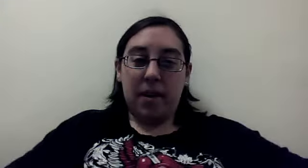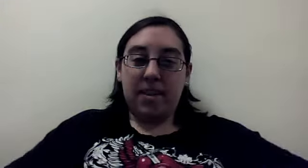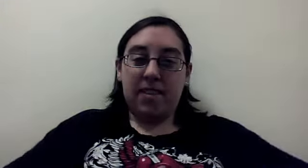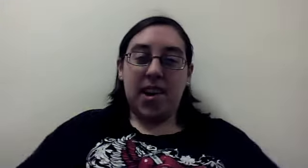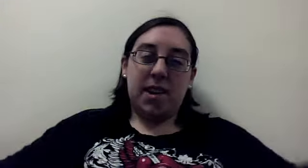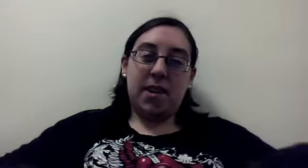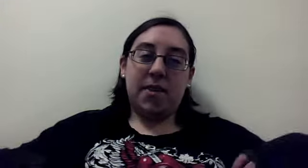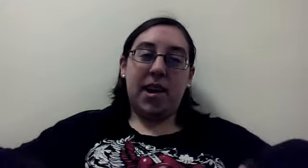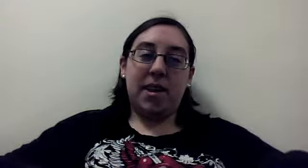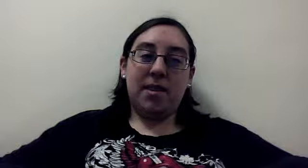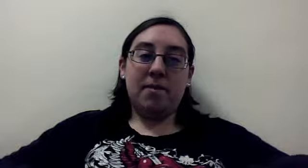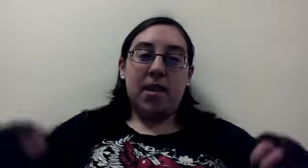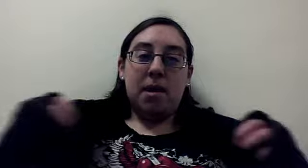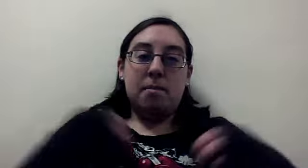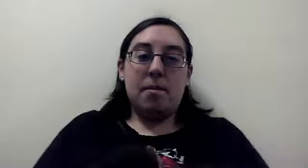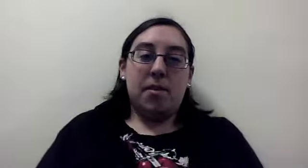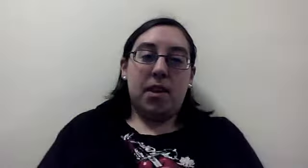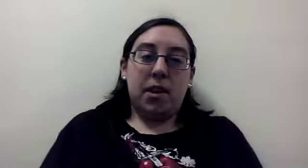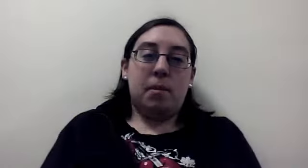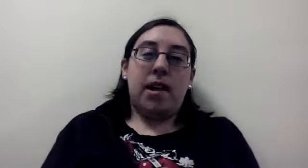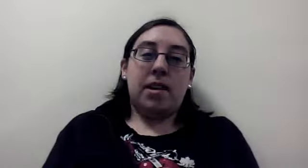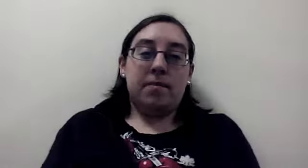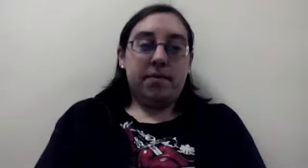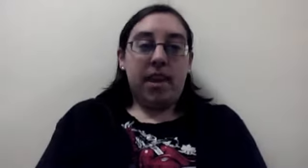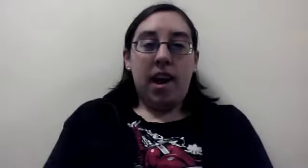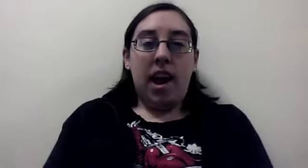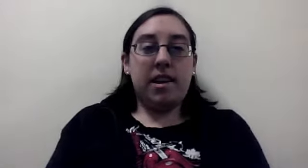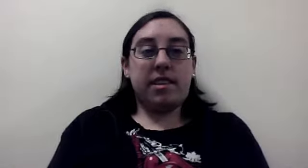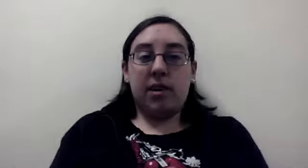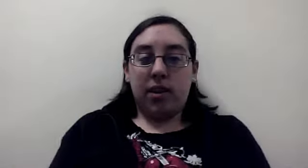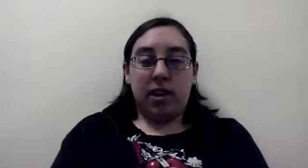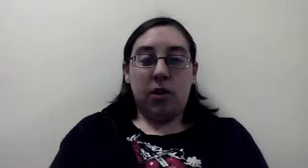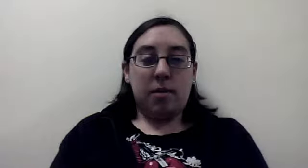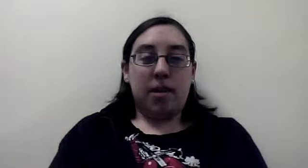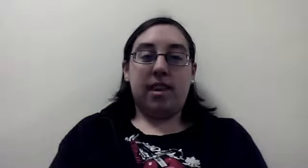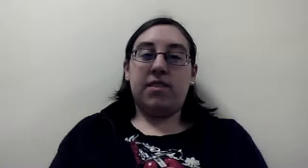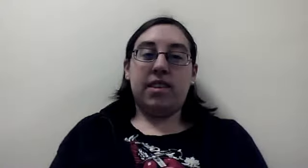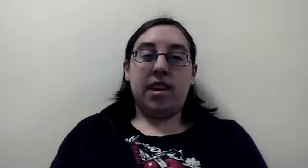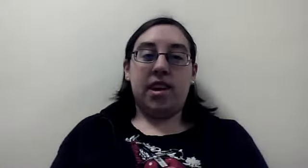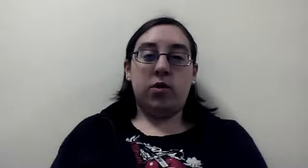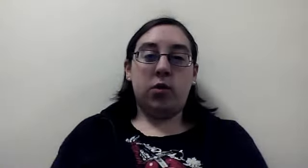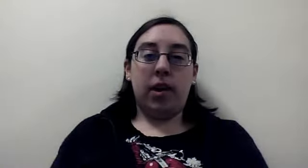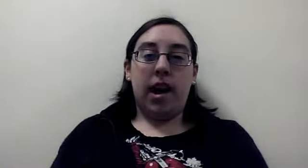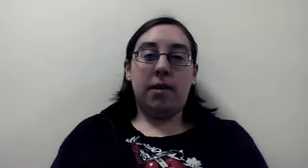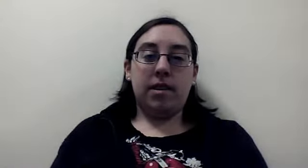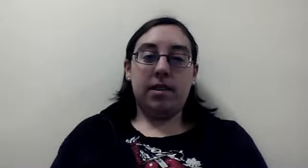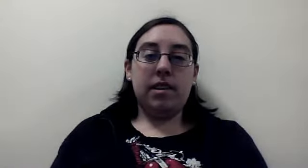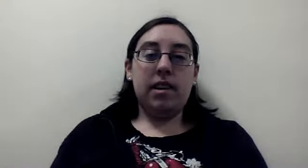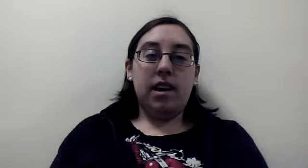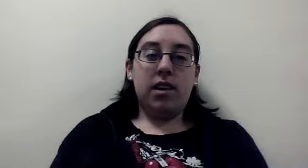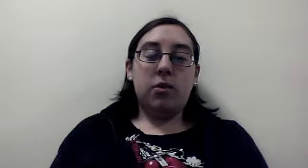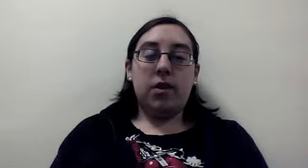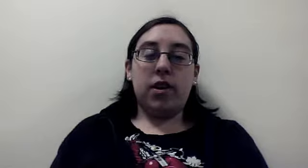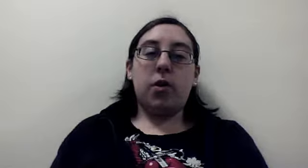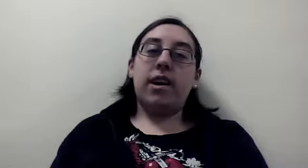have to edit your videos. Made me feel a little better. I just get really annoyed because I have to sit here for 20 hours re-recording it